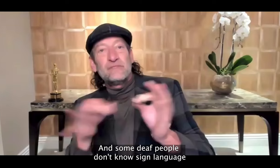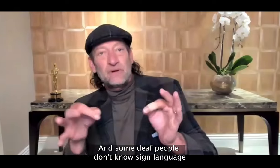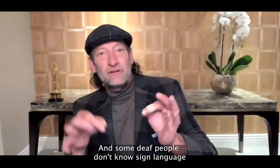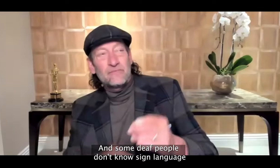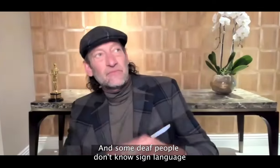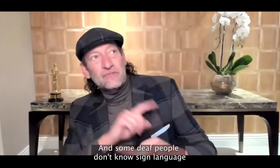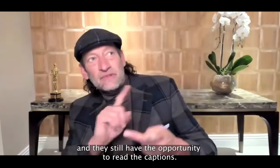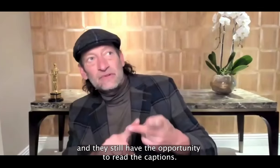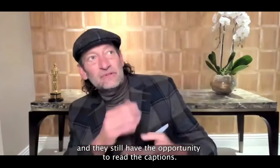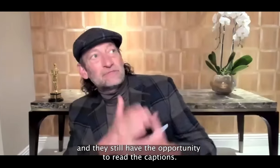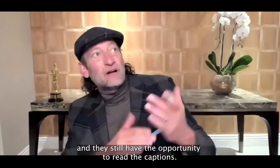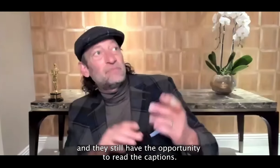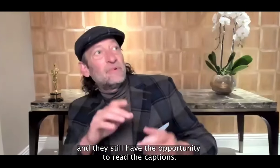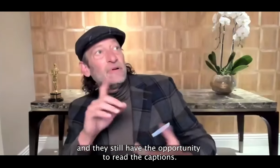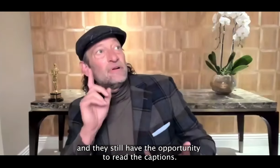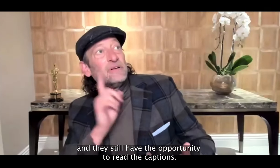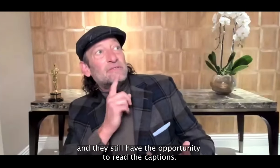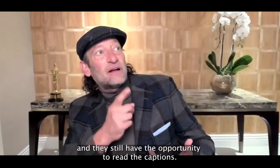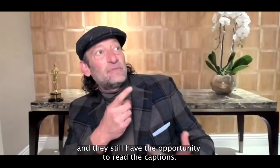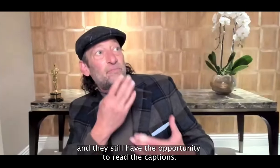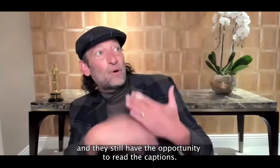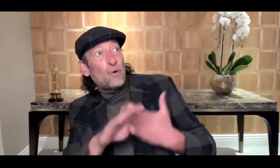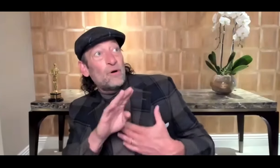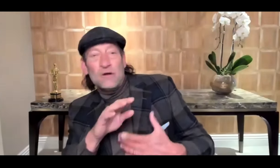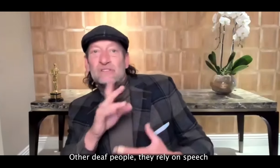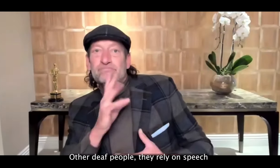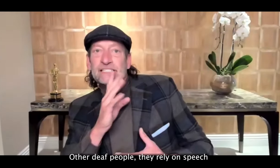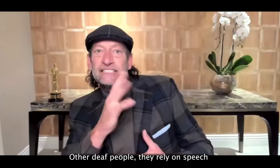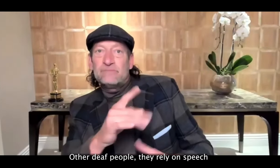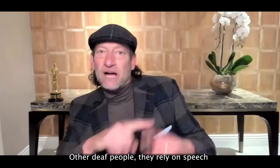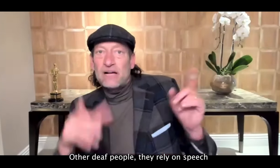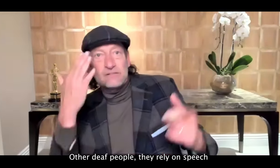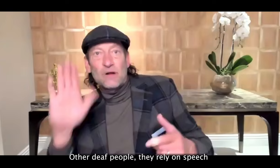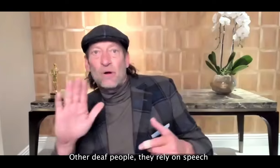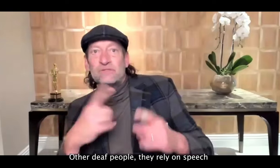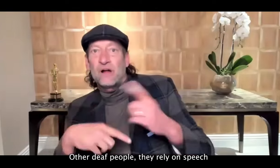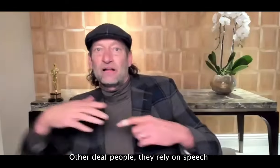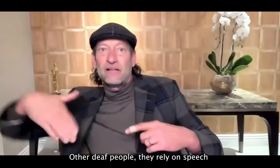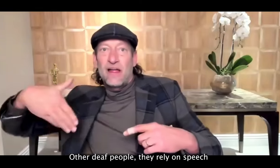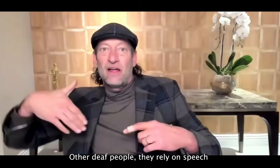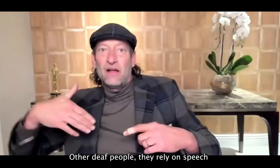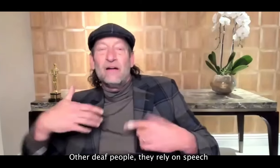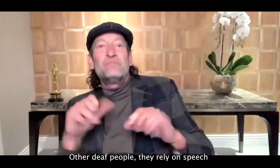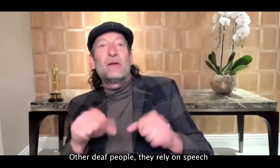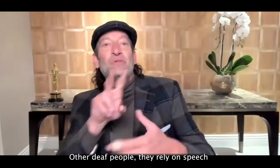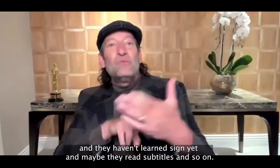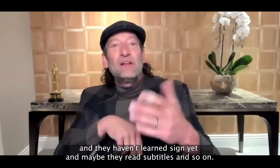know sign language and they still have the opportunity to read the captions. Other deaf people, they rely on speech and